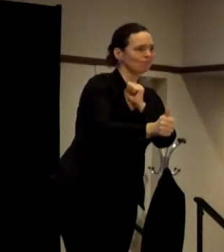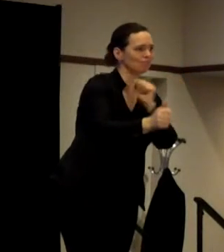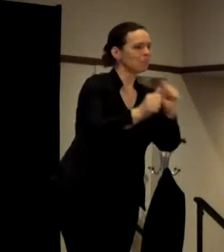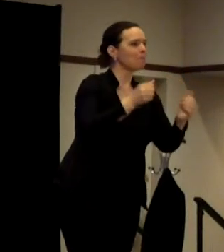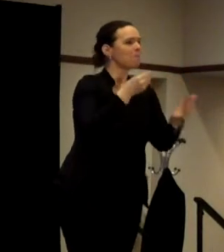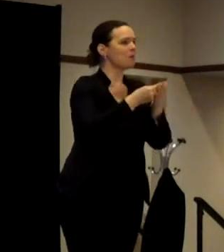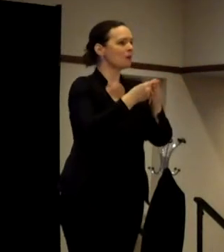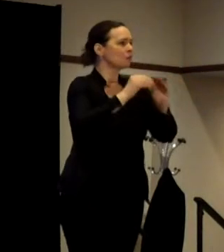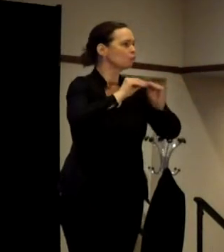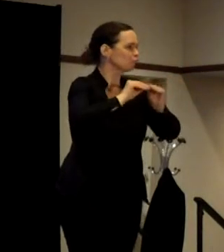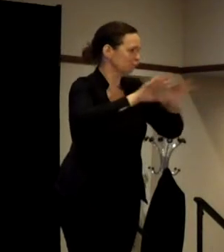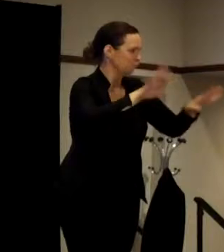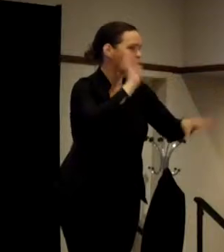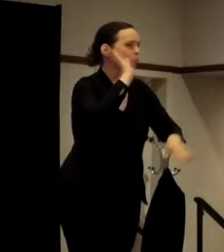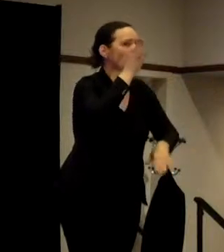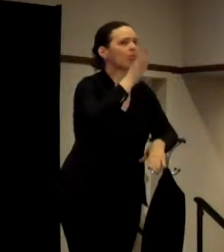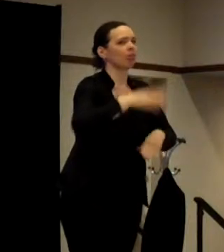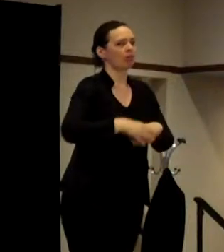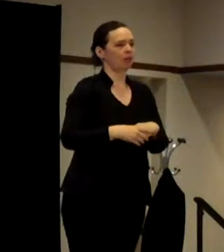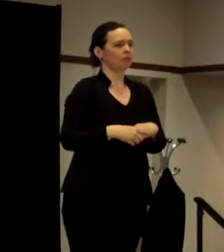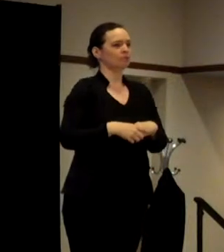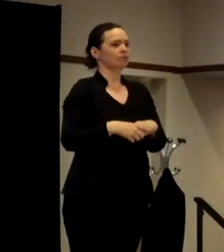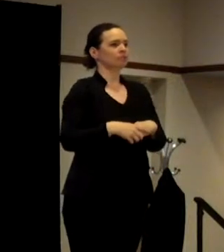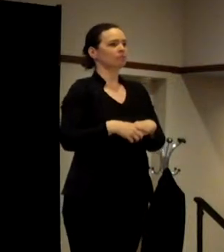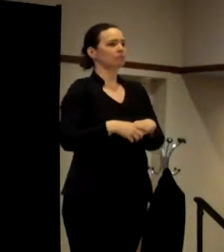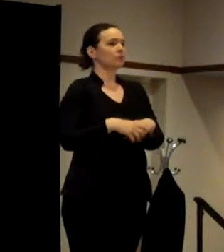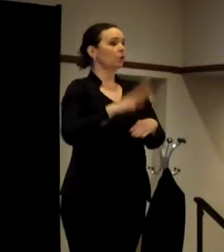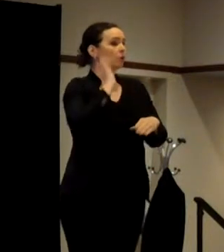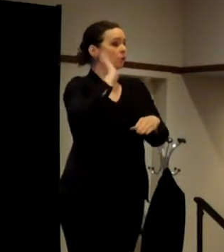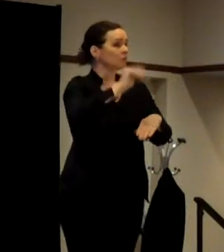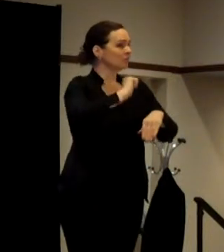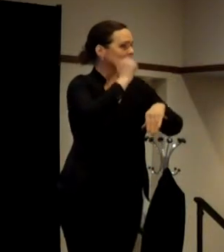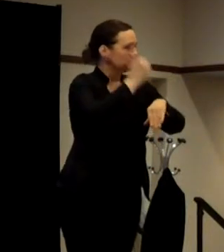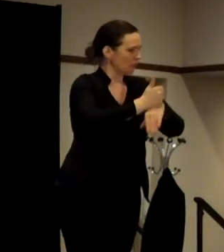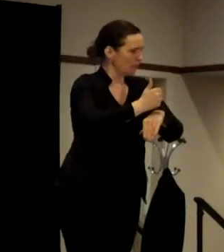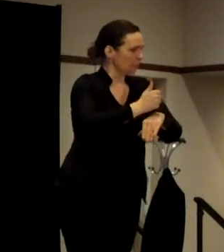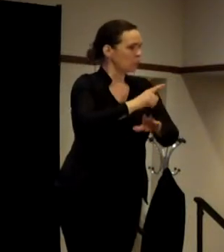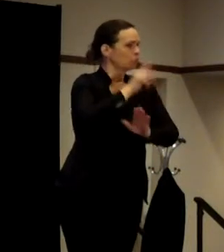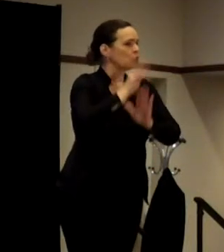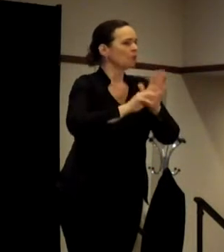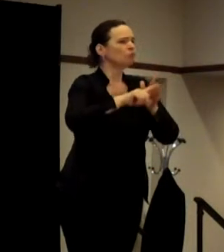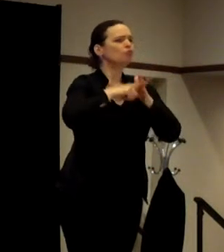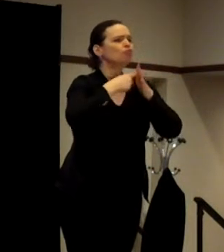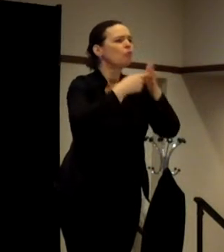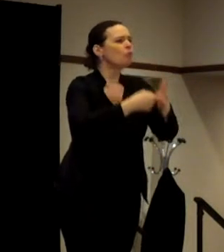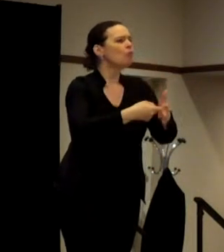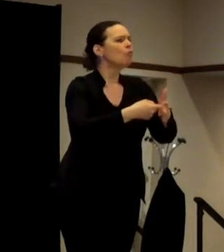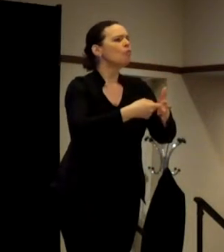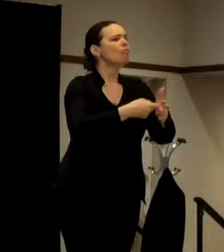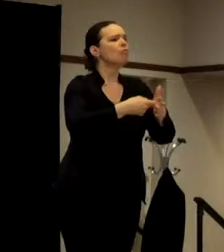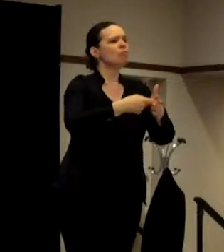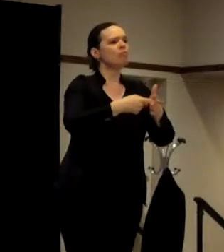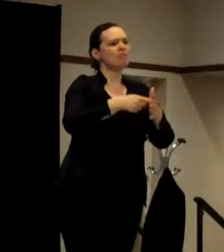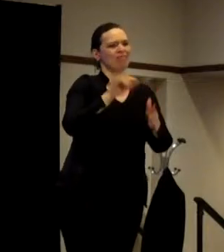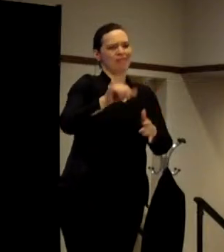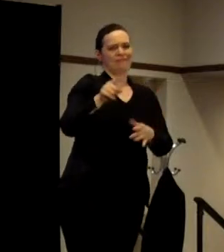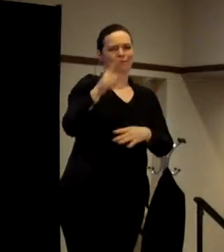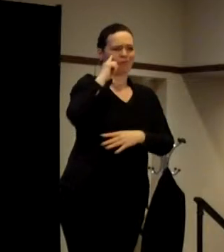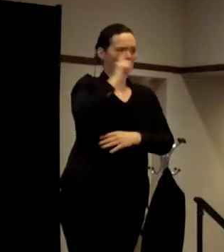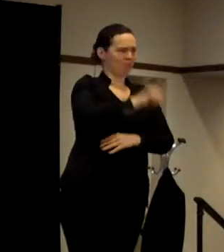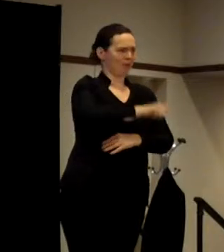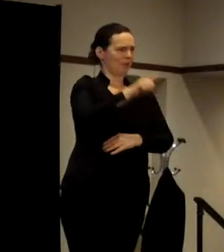program detailed on how we're going to implement that in the process for landlords and their